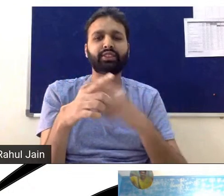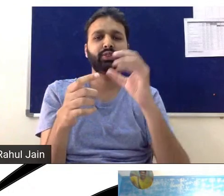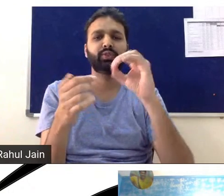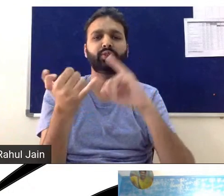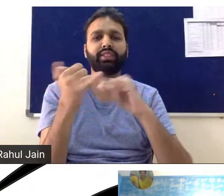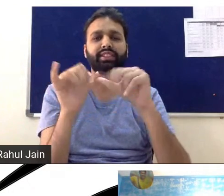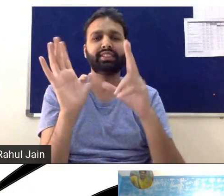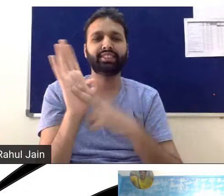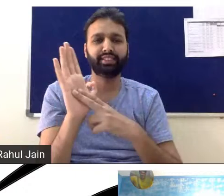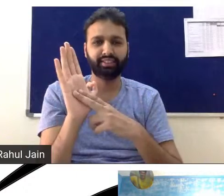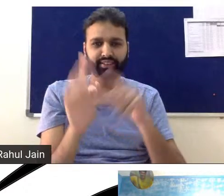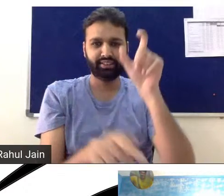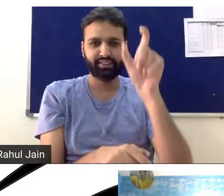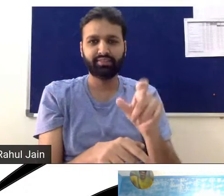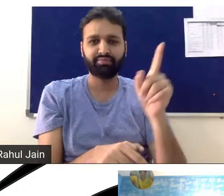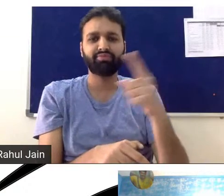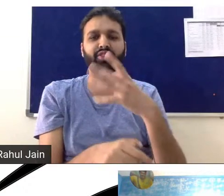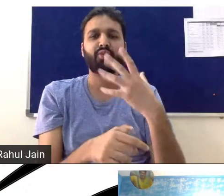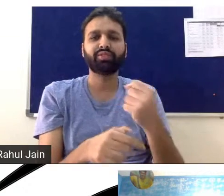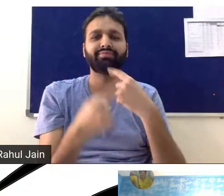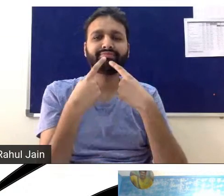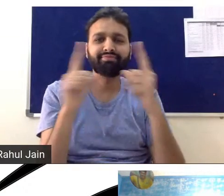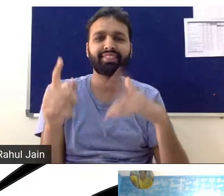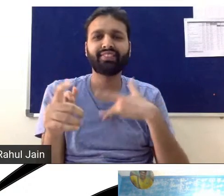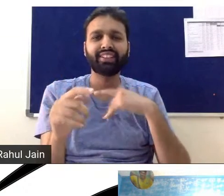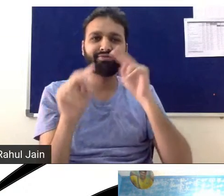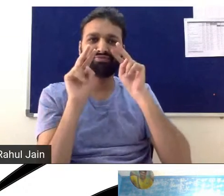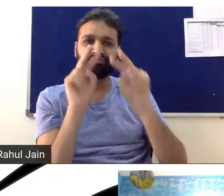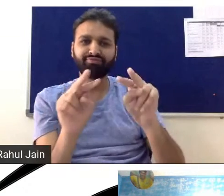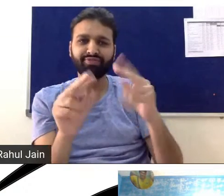We also have Gurpreet on call, and we have